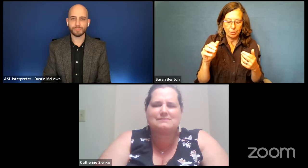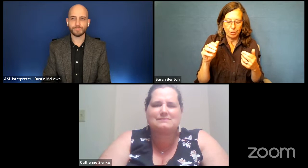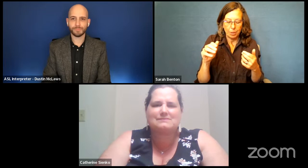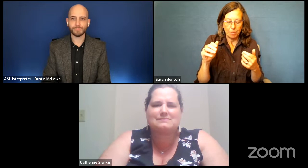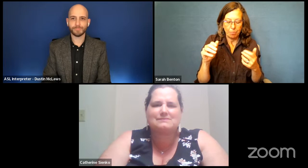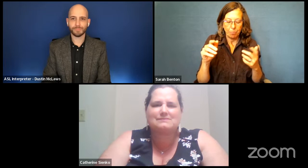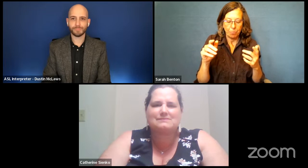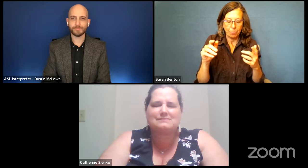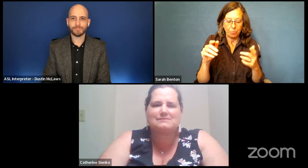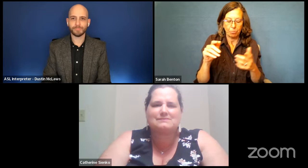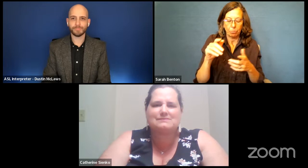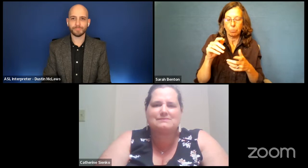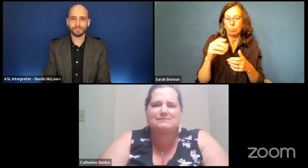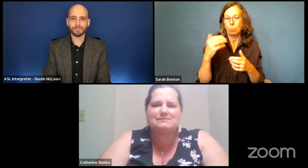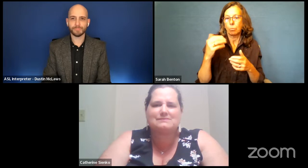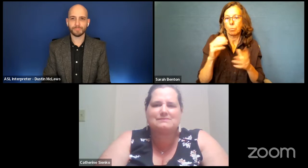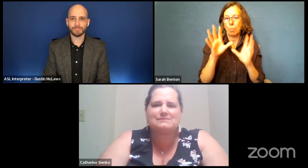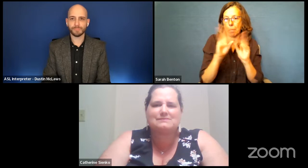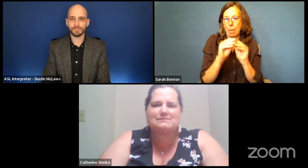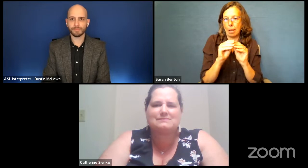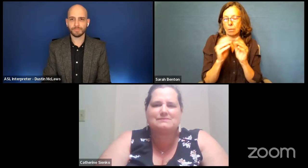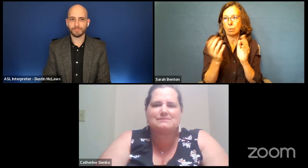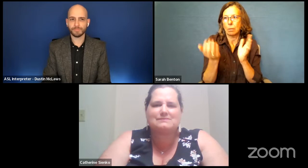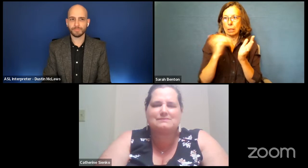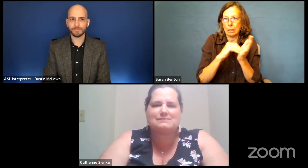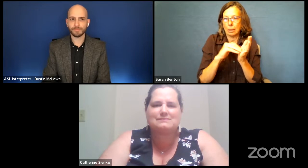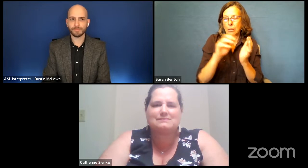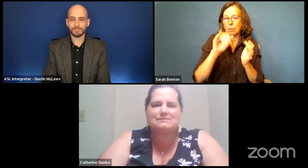So that was nice to see.